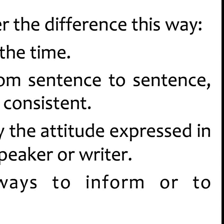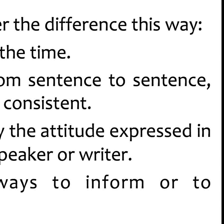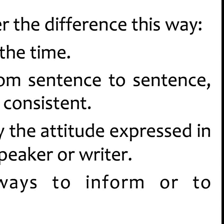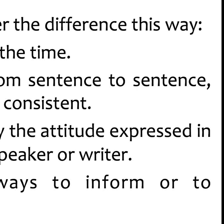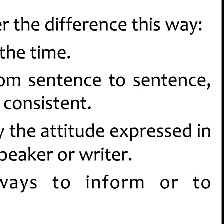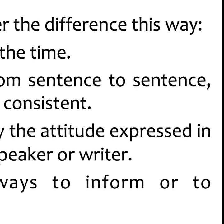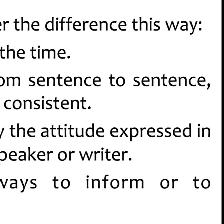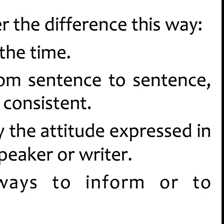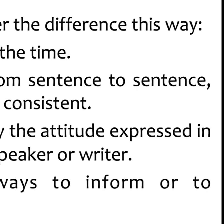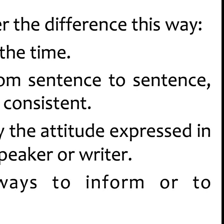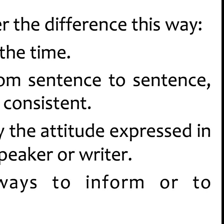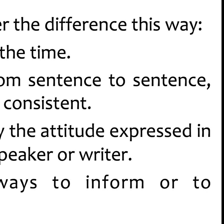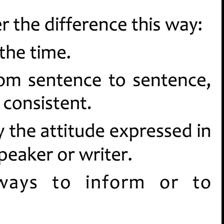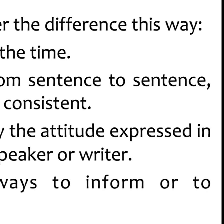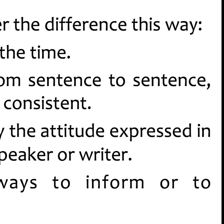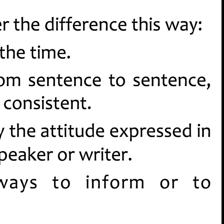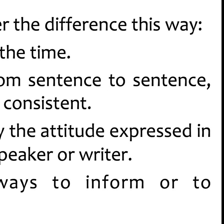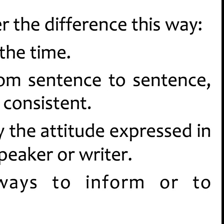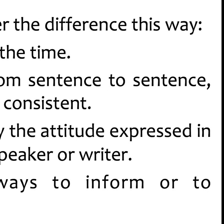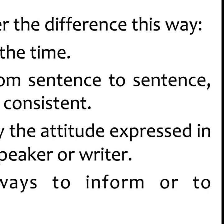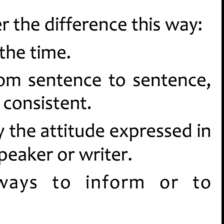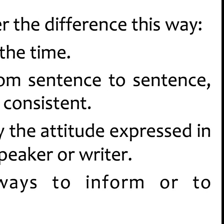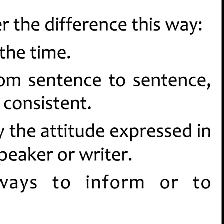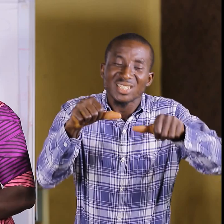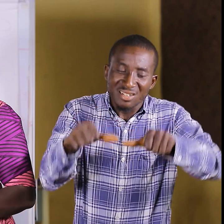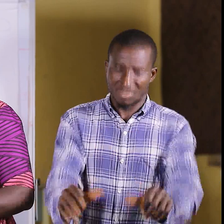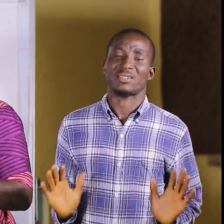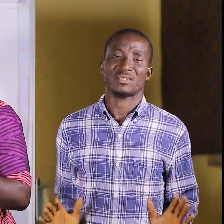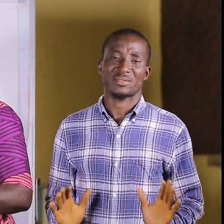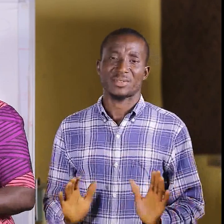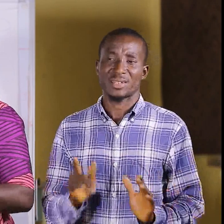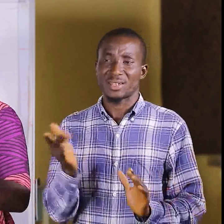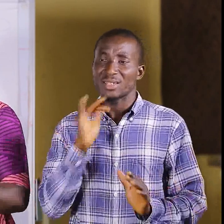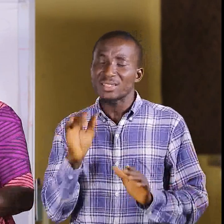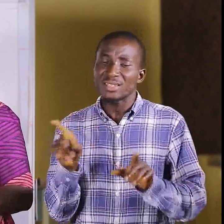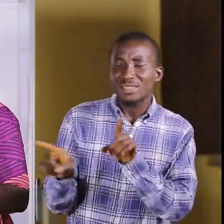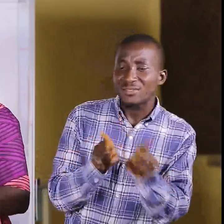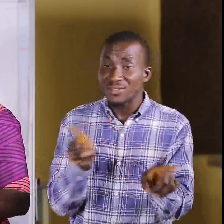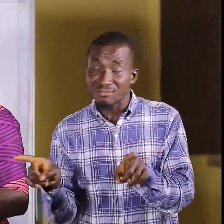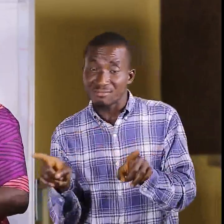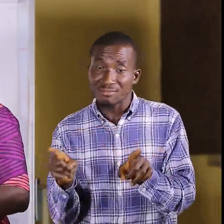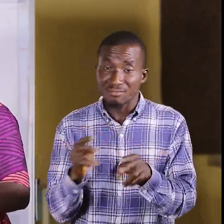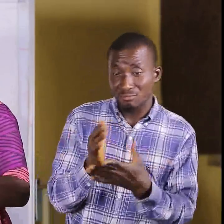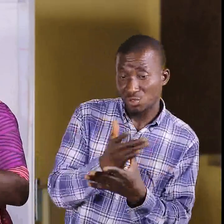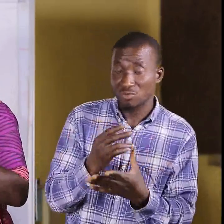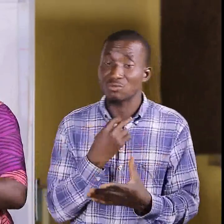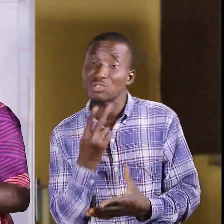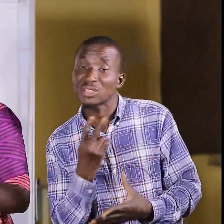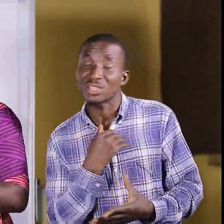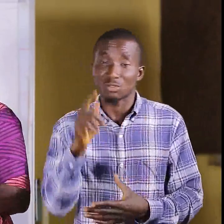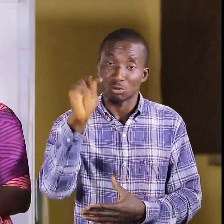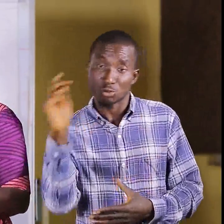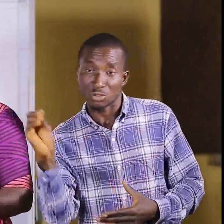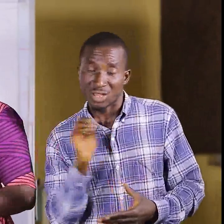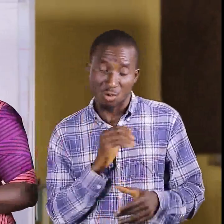sentence, but your voice remains consistent. There's a difference between voice and tone. I will maintain the